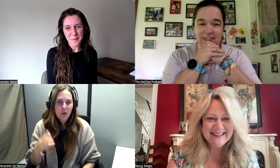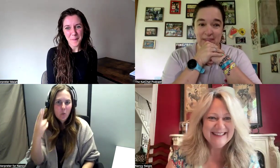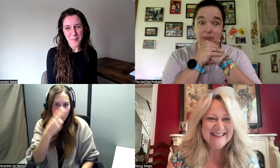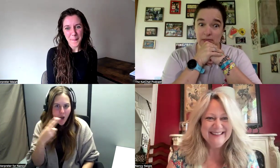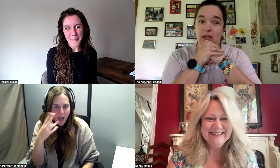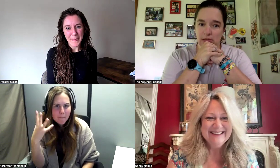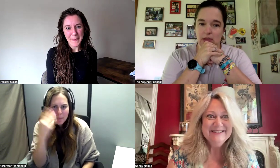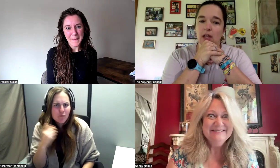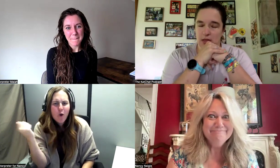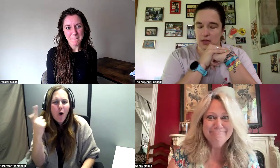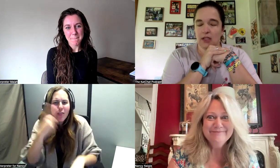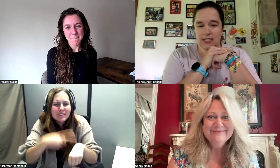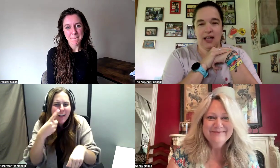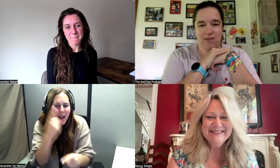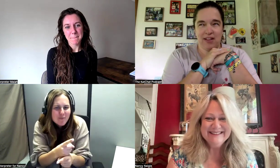right?